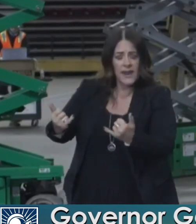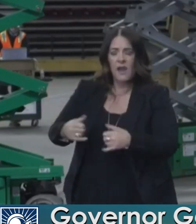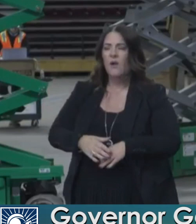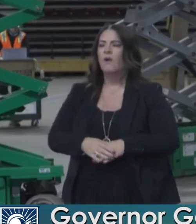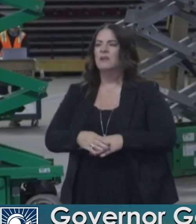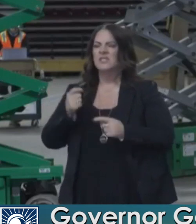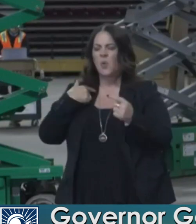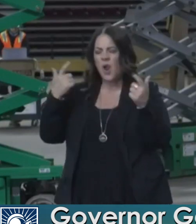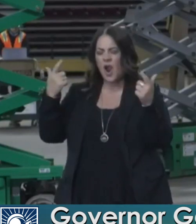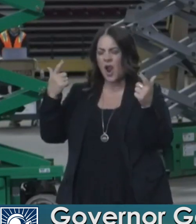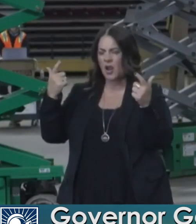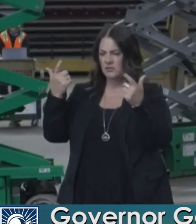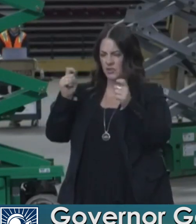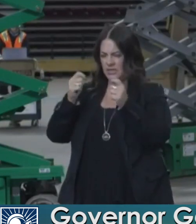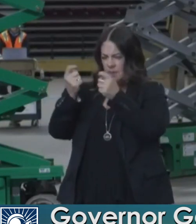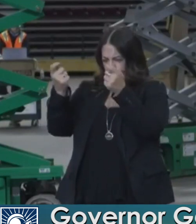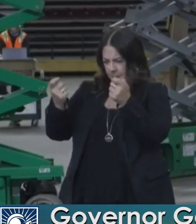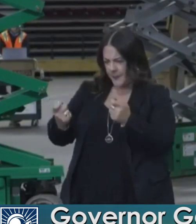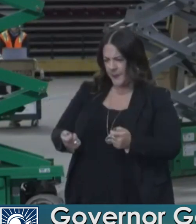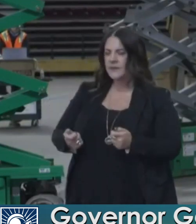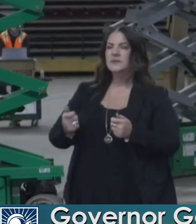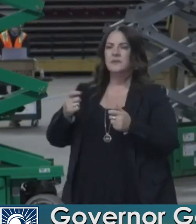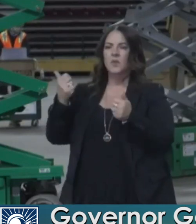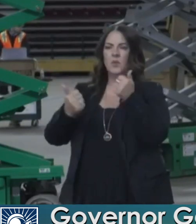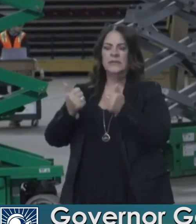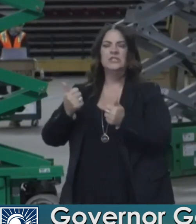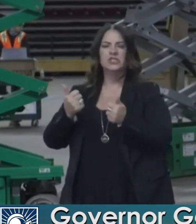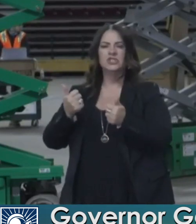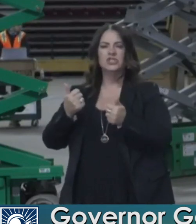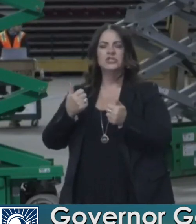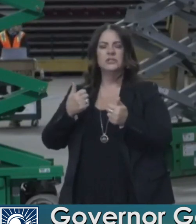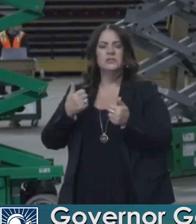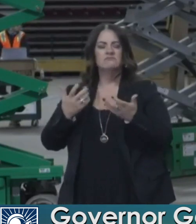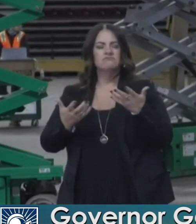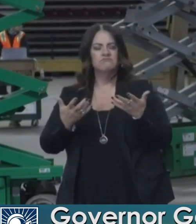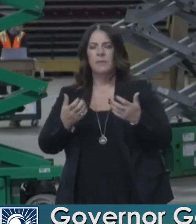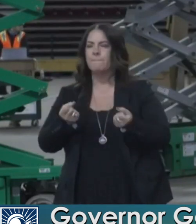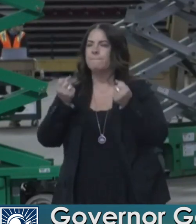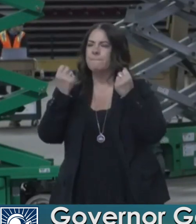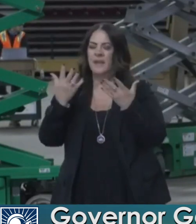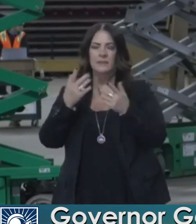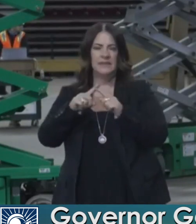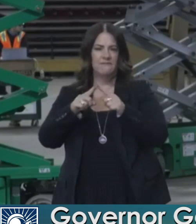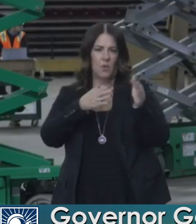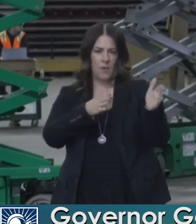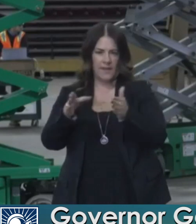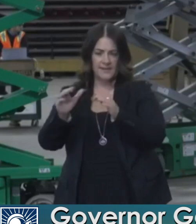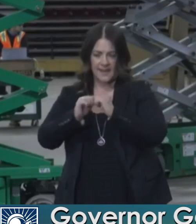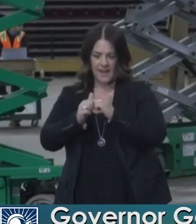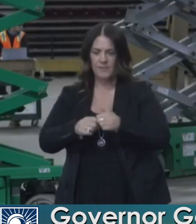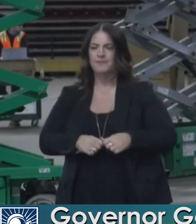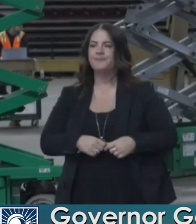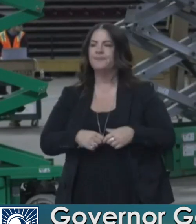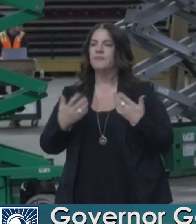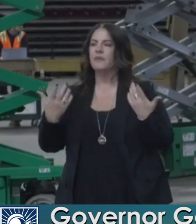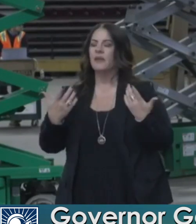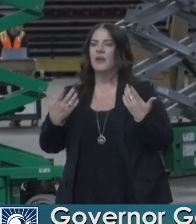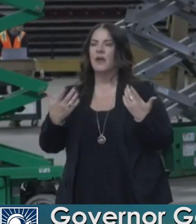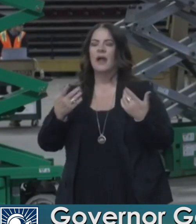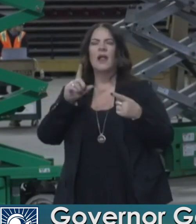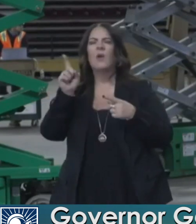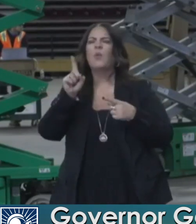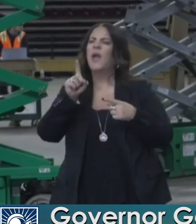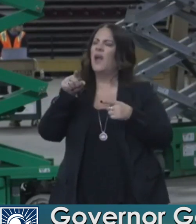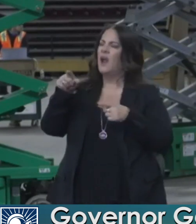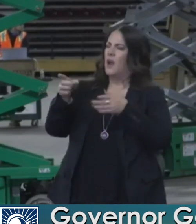we're weeding those numbers out and we are triaging multiple things. There's geographic triage,